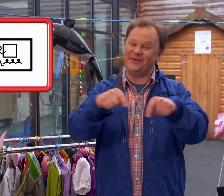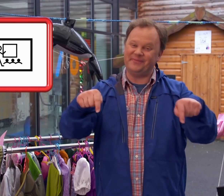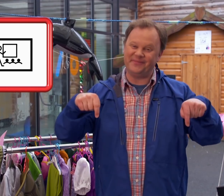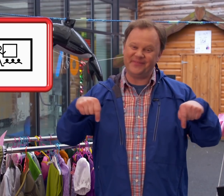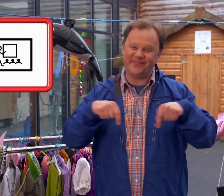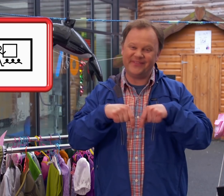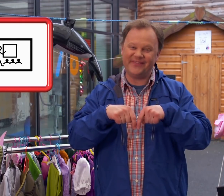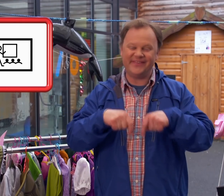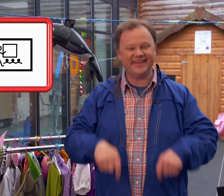Classroom.